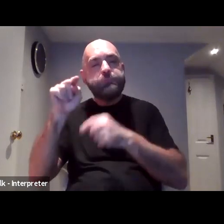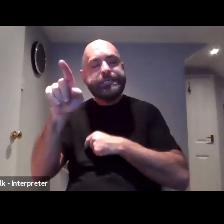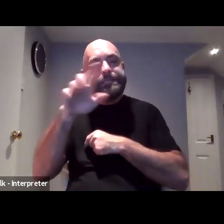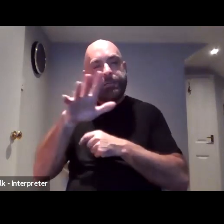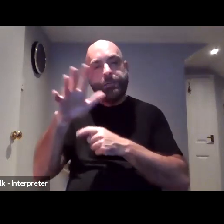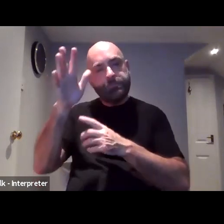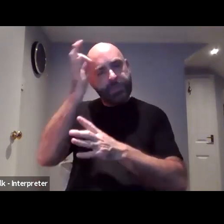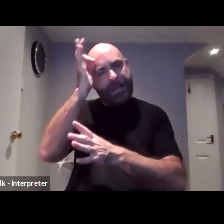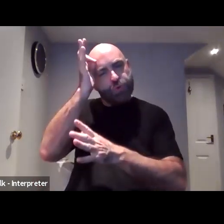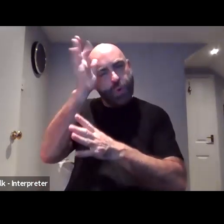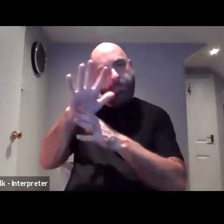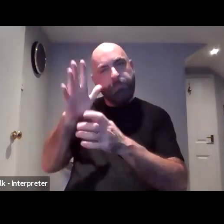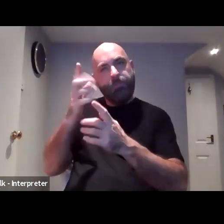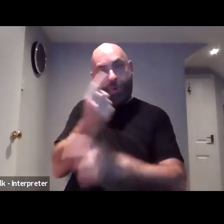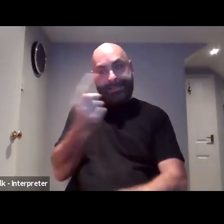per person,